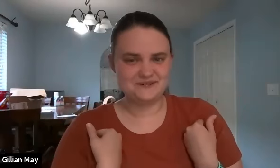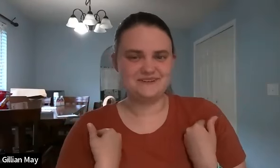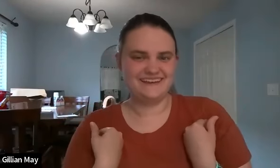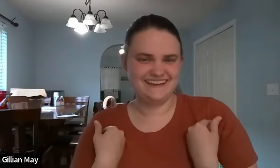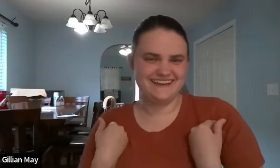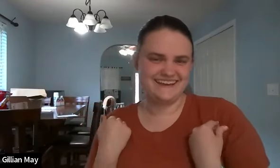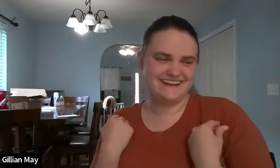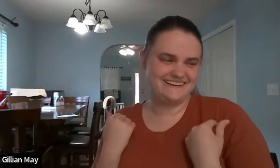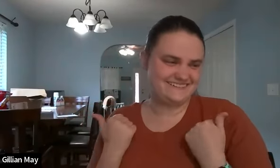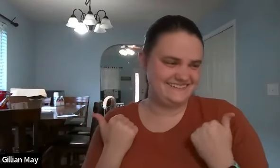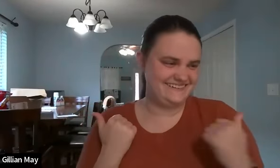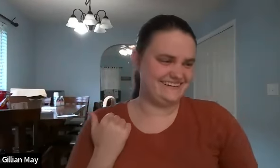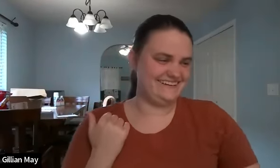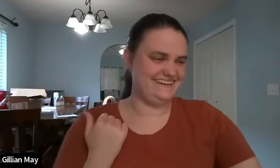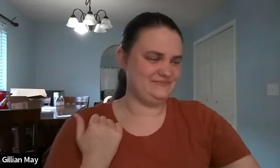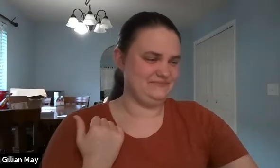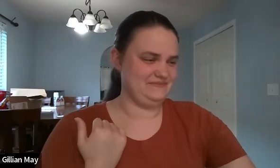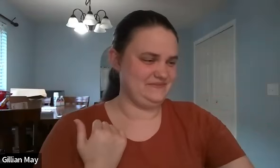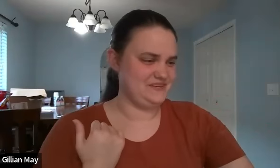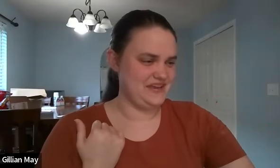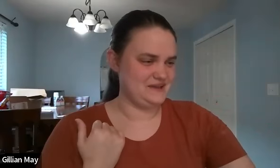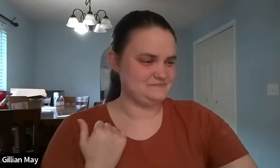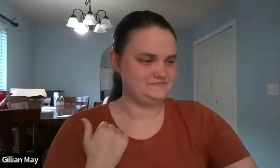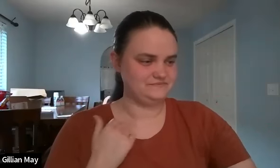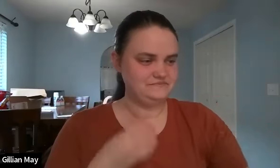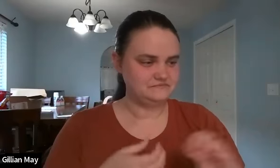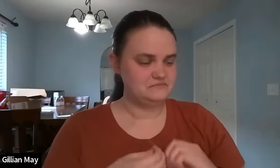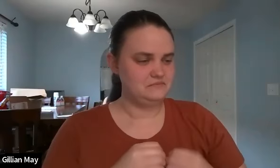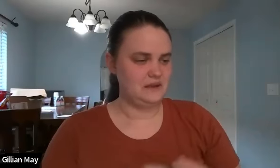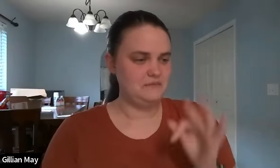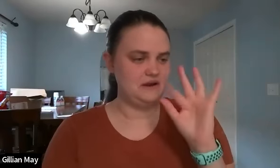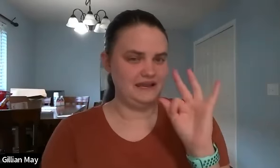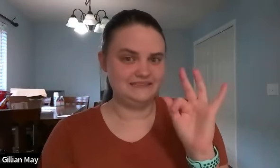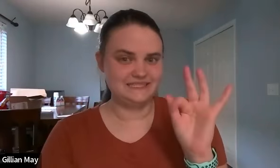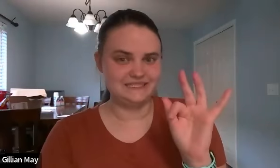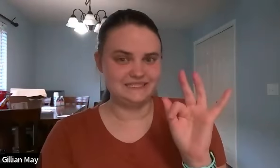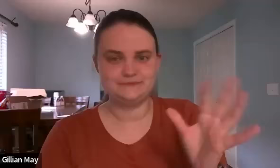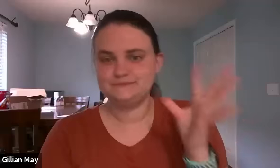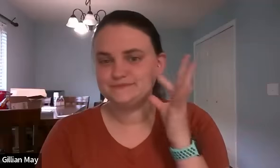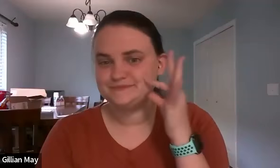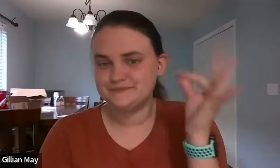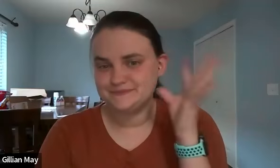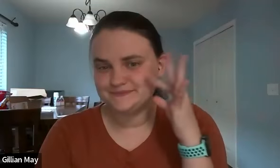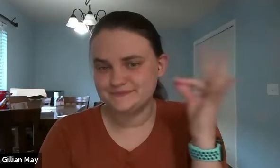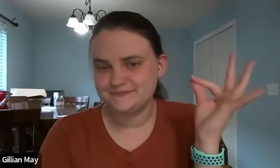Animal. Yeah, good. Okay. Number 19.